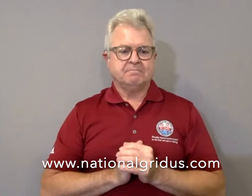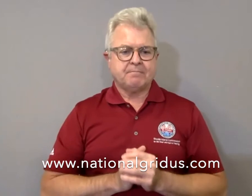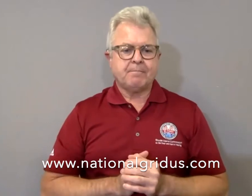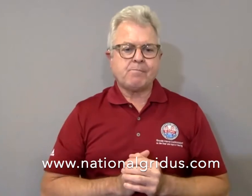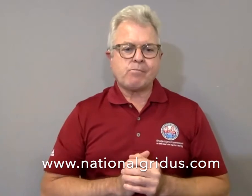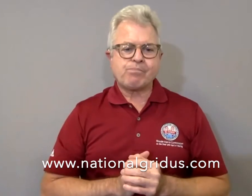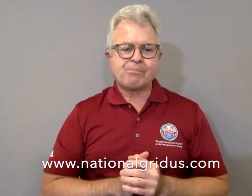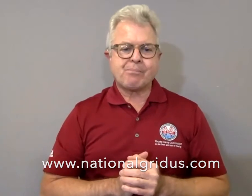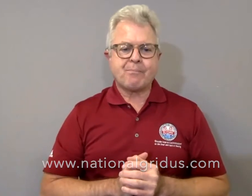outages are, you can go to